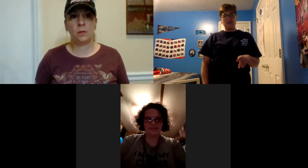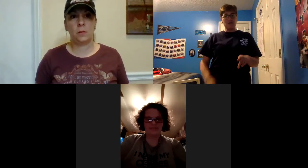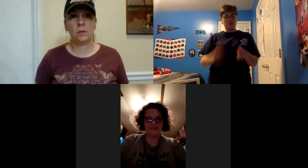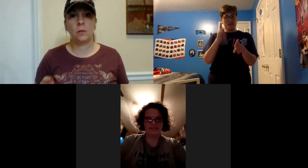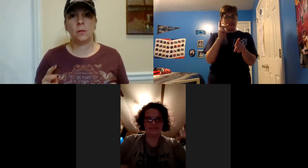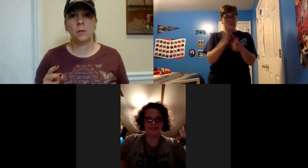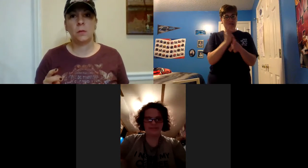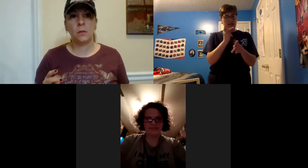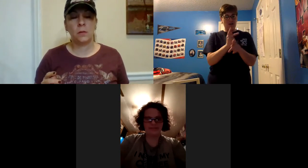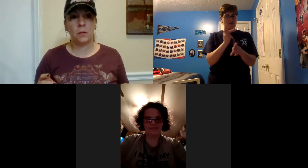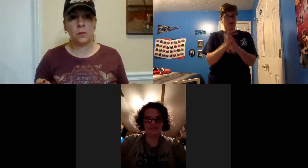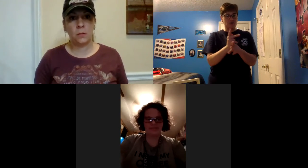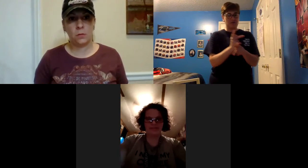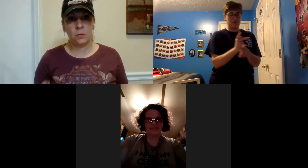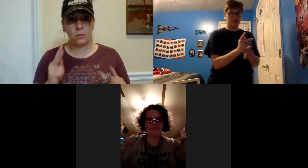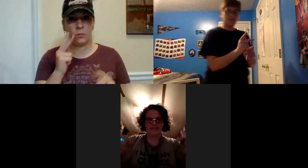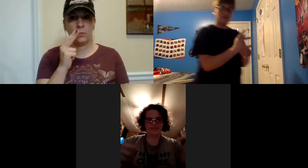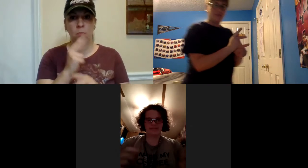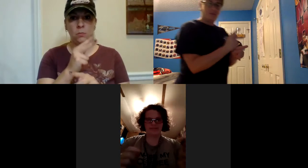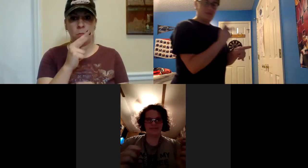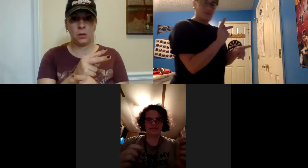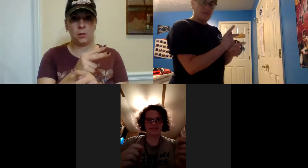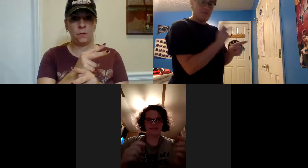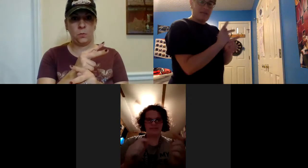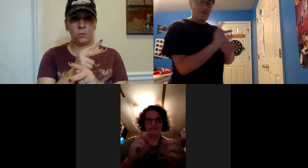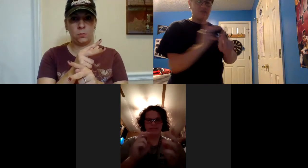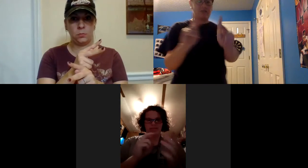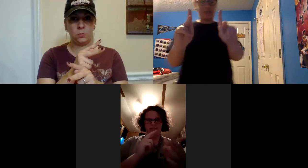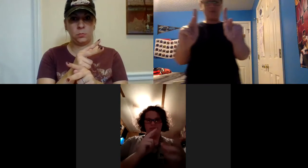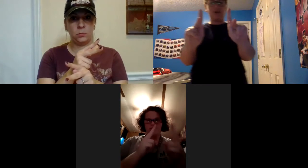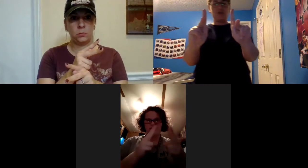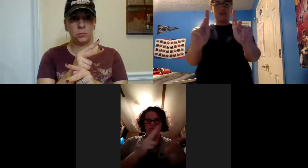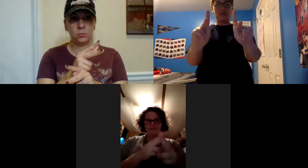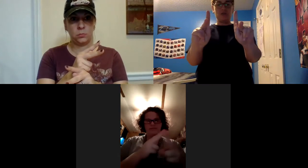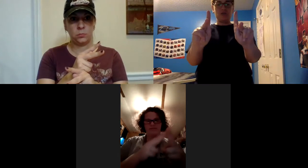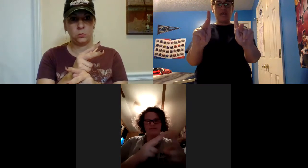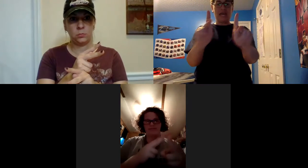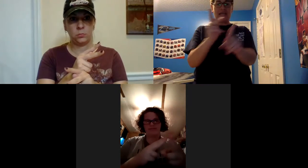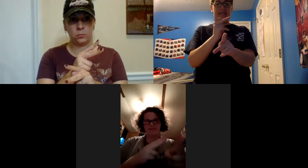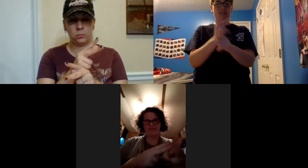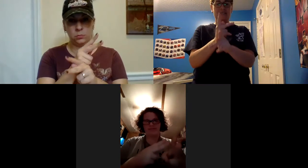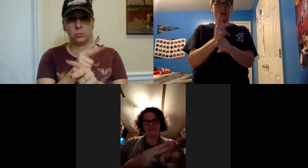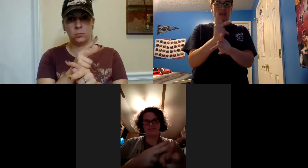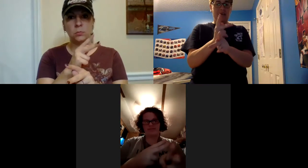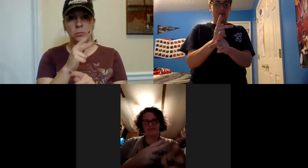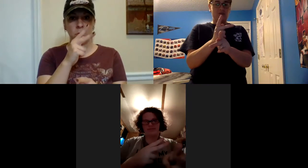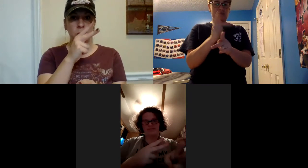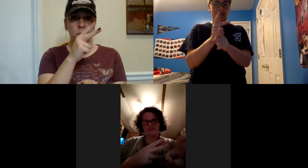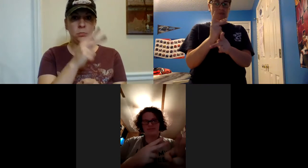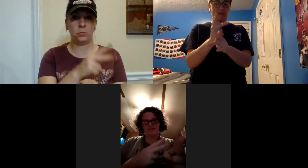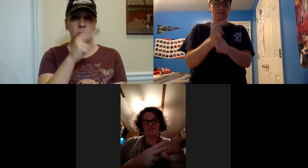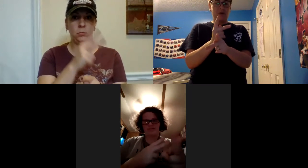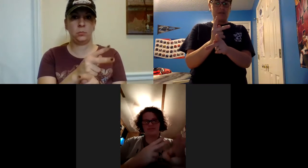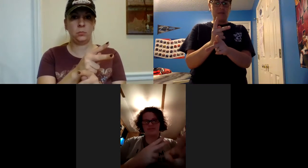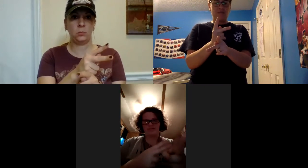So if you remember, we did be careful. Be careful. So Summer, all you're doing is doing your K's and you're